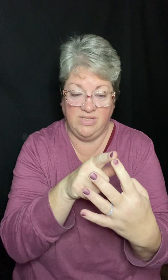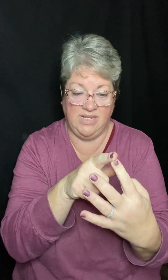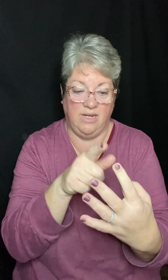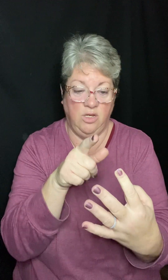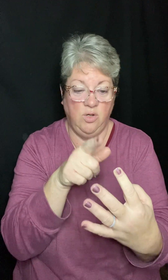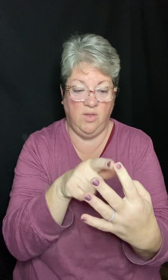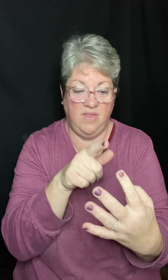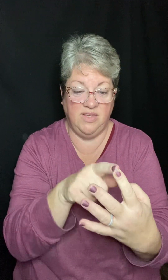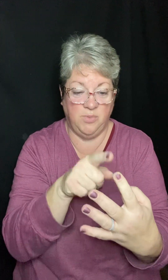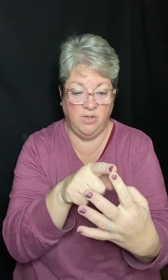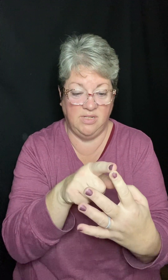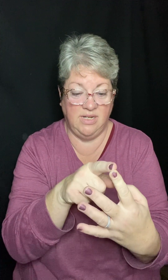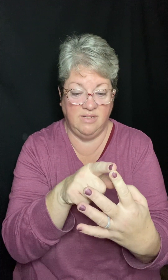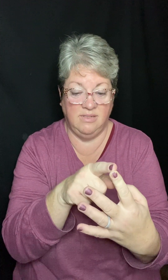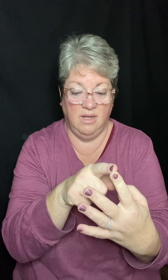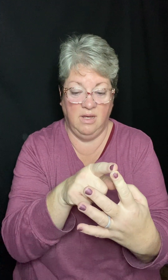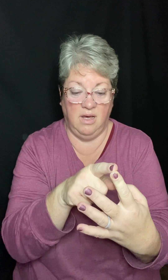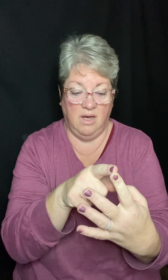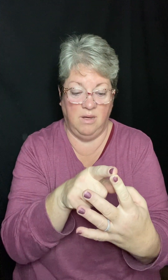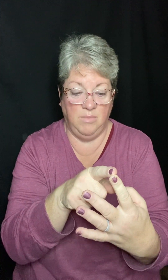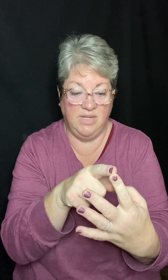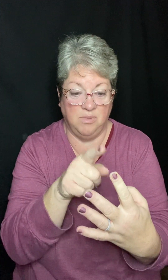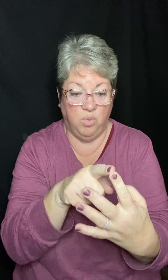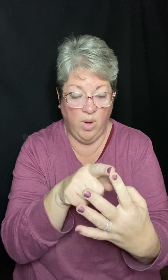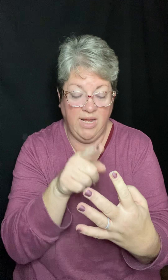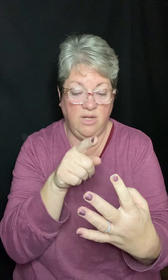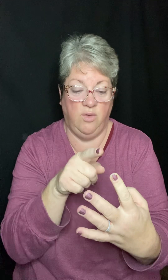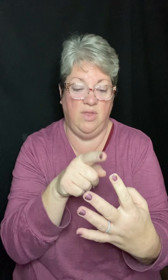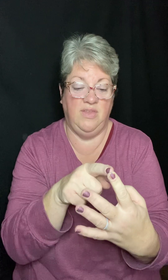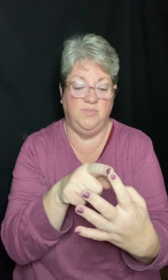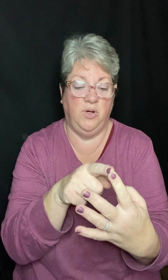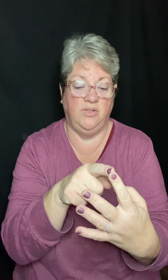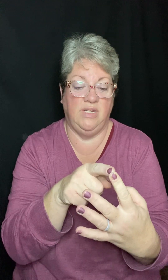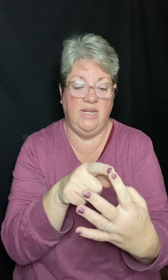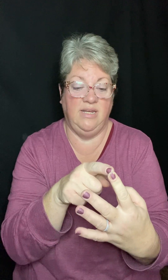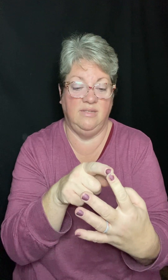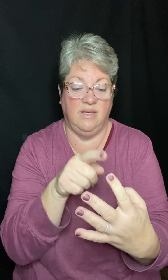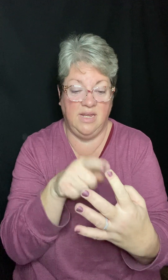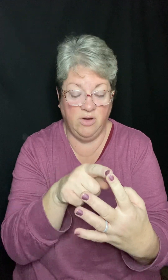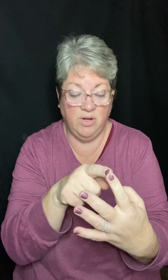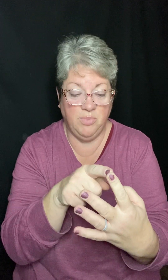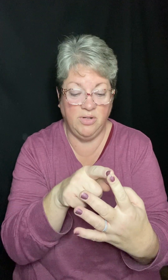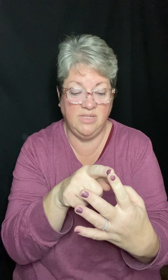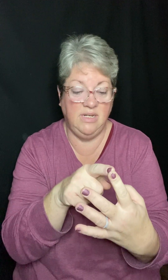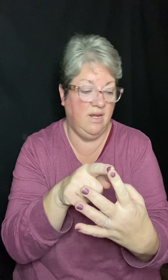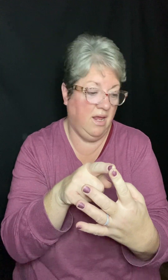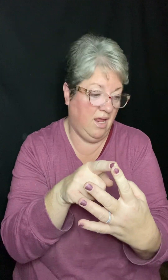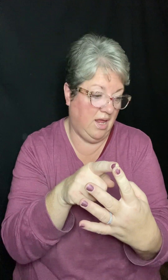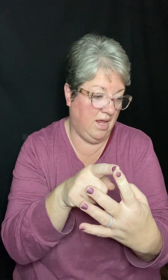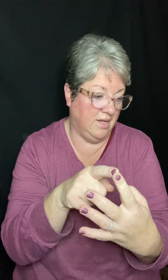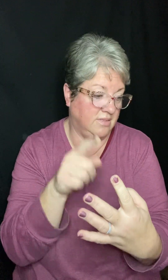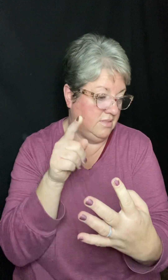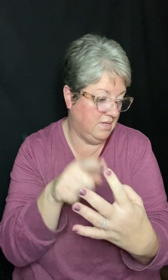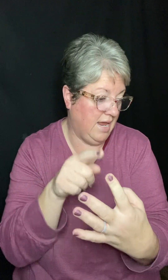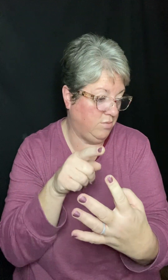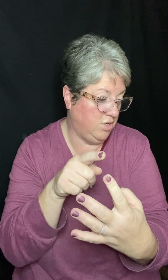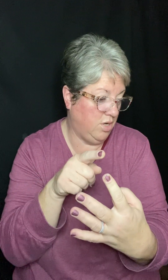referencing. You know that this person is a boy. You know that this person is a hearing person, and now you know what